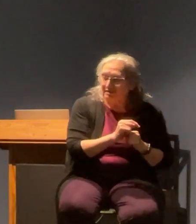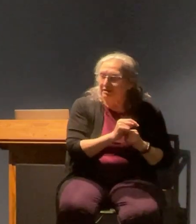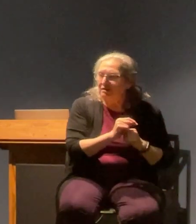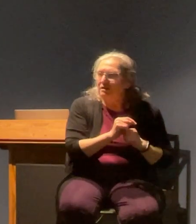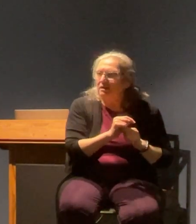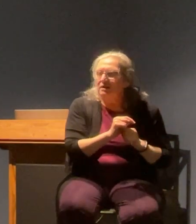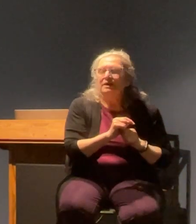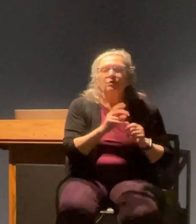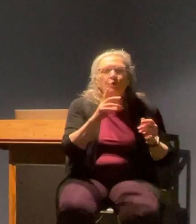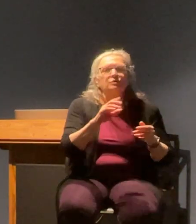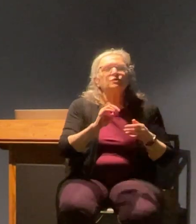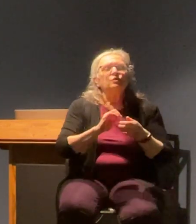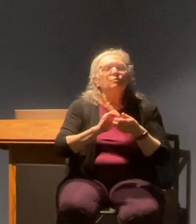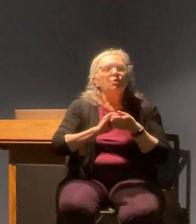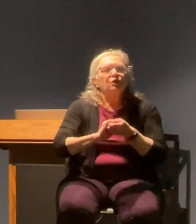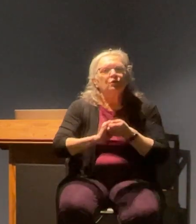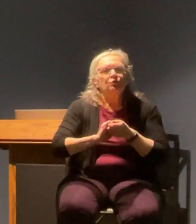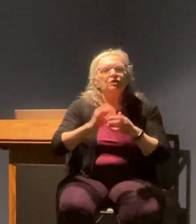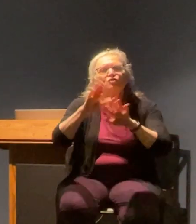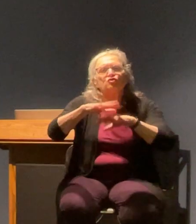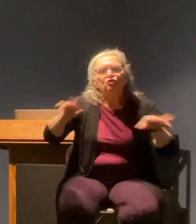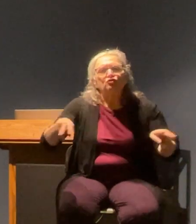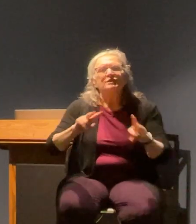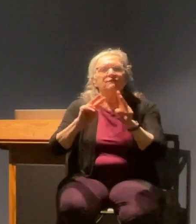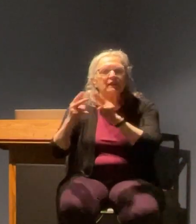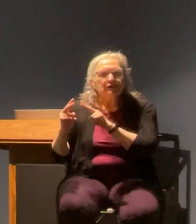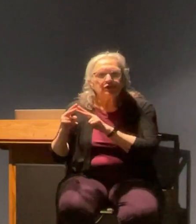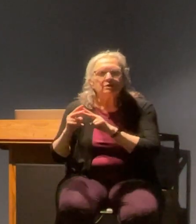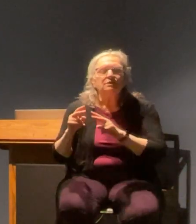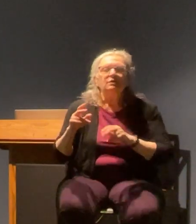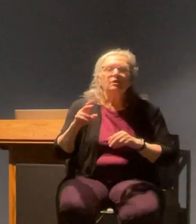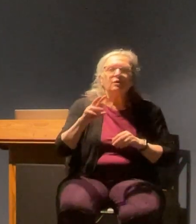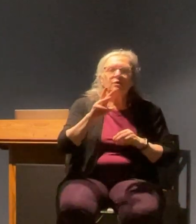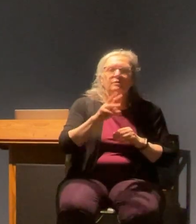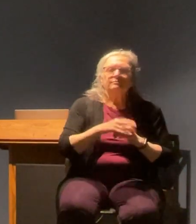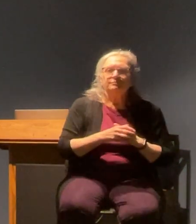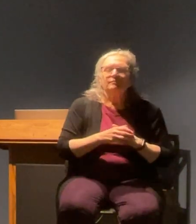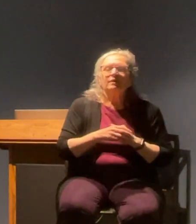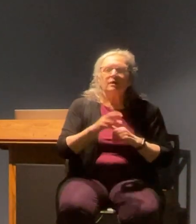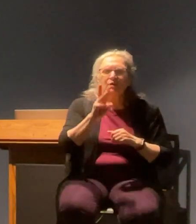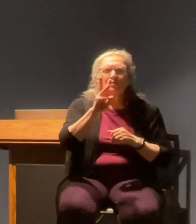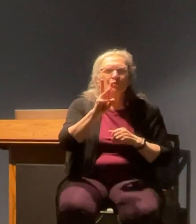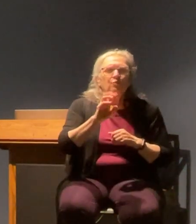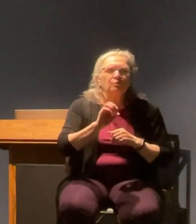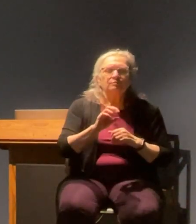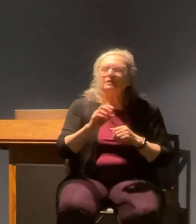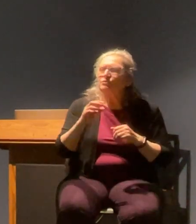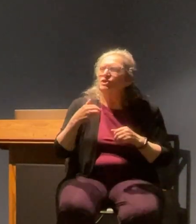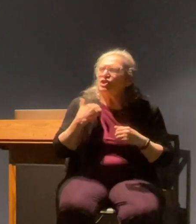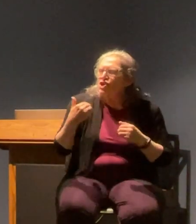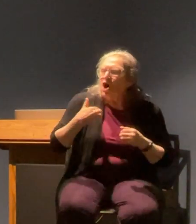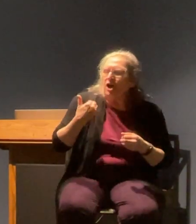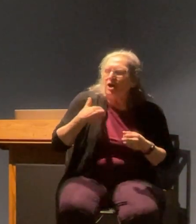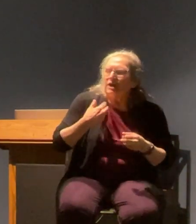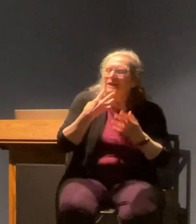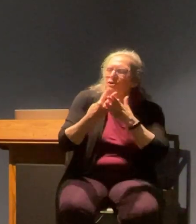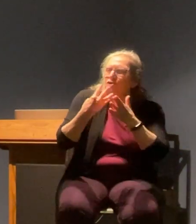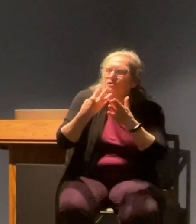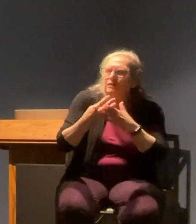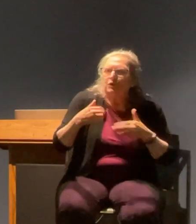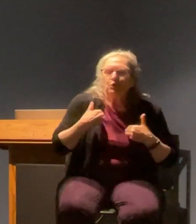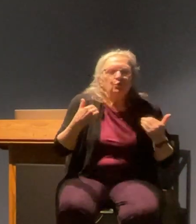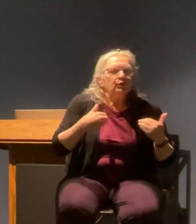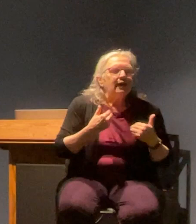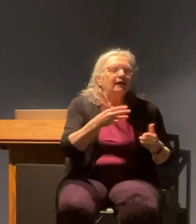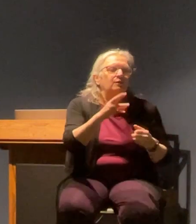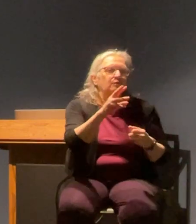also partner with Children's Village, specifically Woodfield Detention Center, working with the young incarcerated youth who are under 18. And in the Westchester